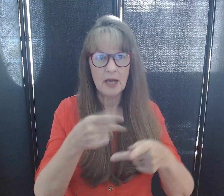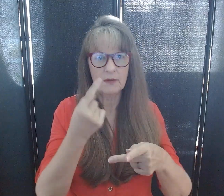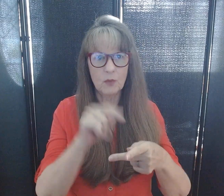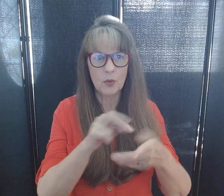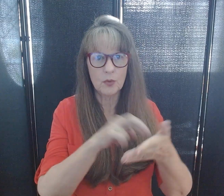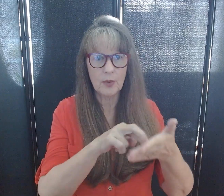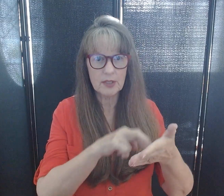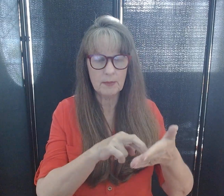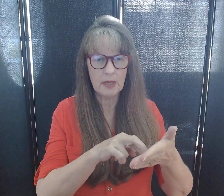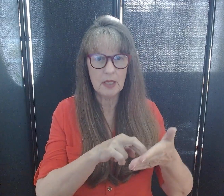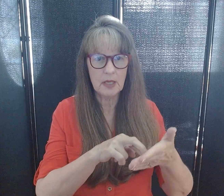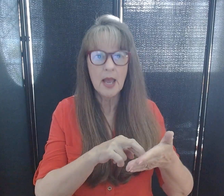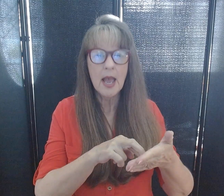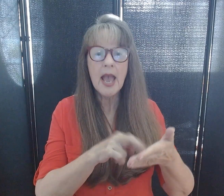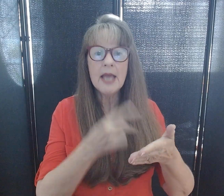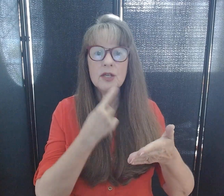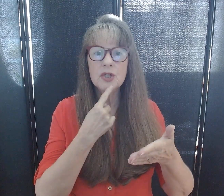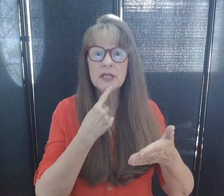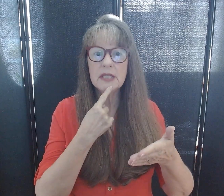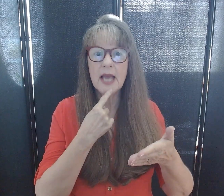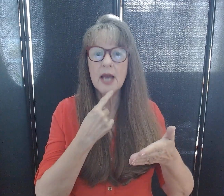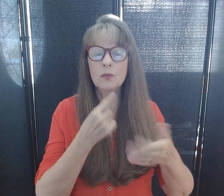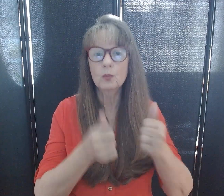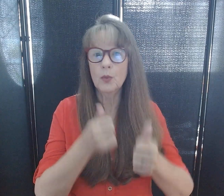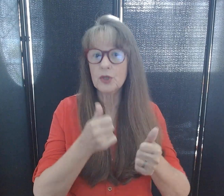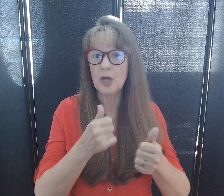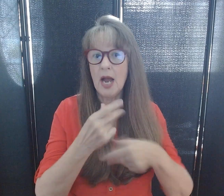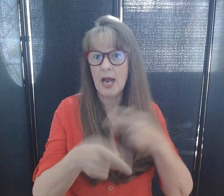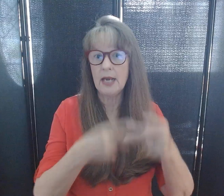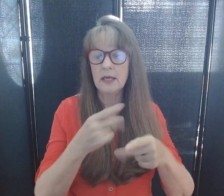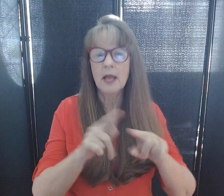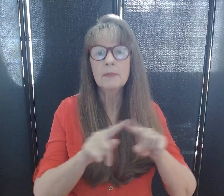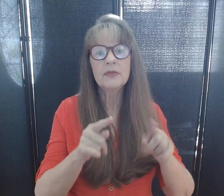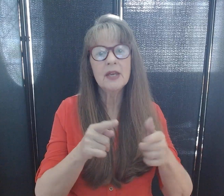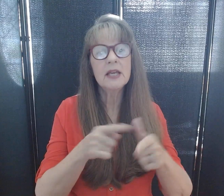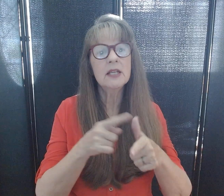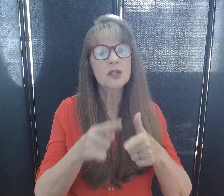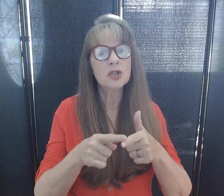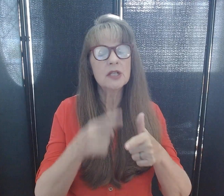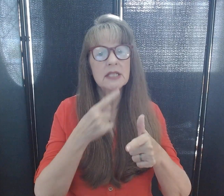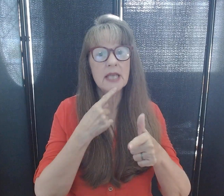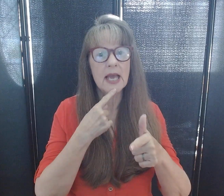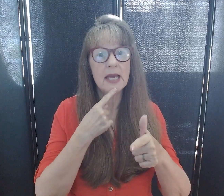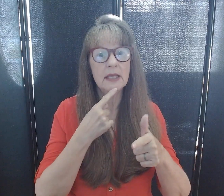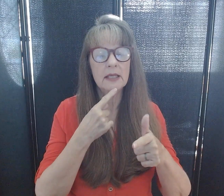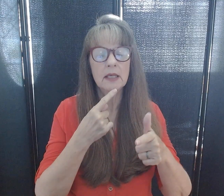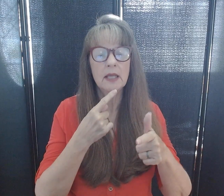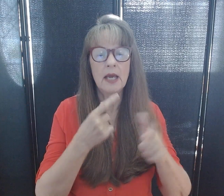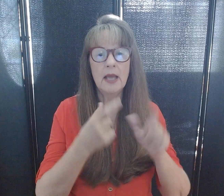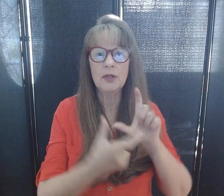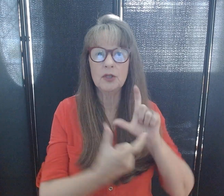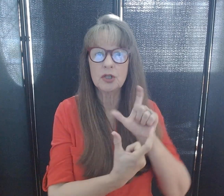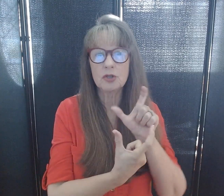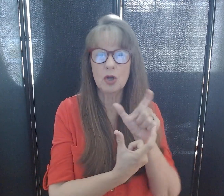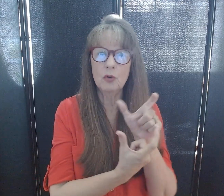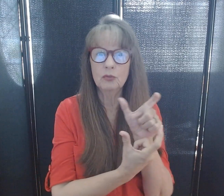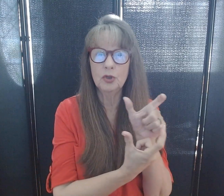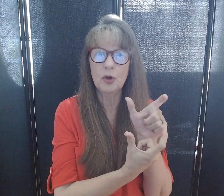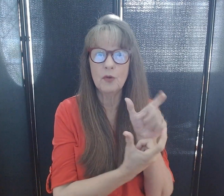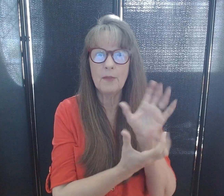for the recipe. And she said which kind. But then she said, and then she showed, the